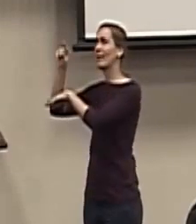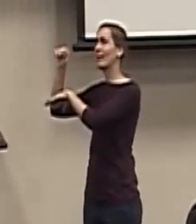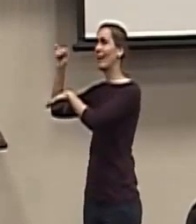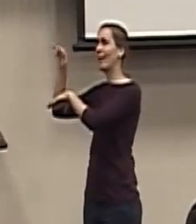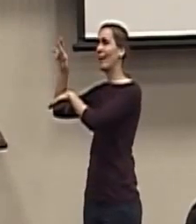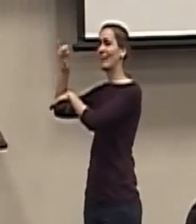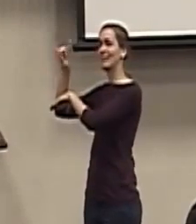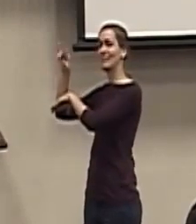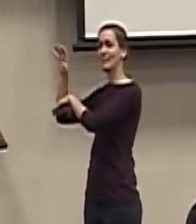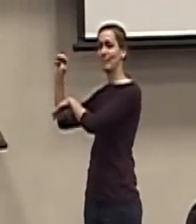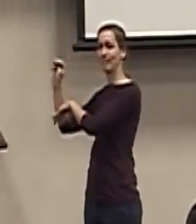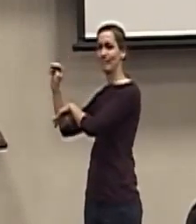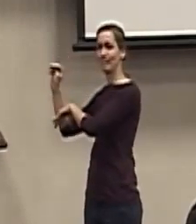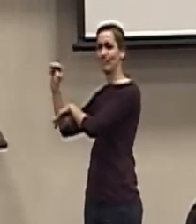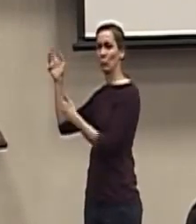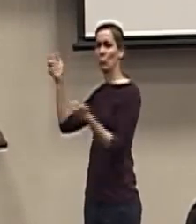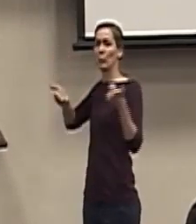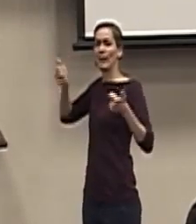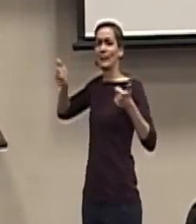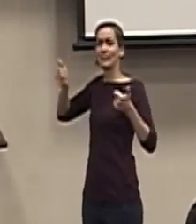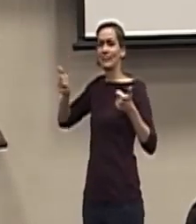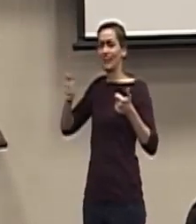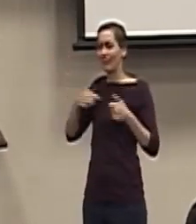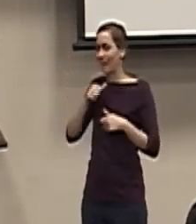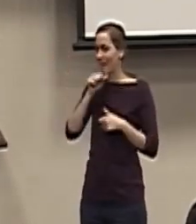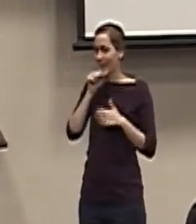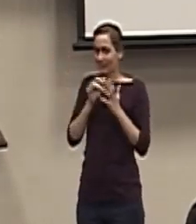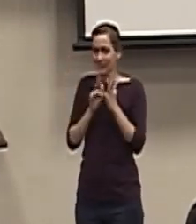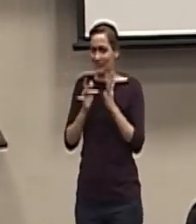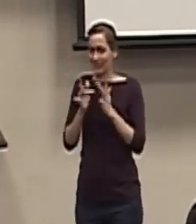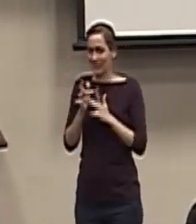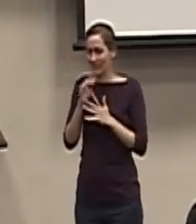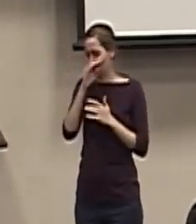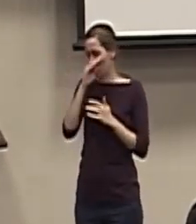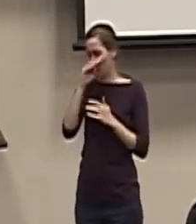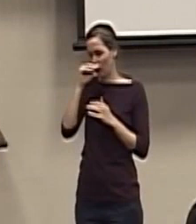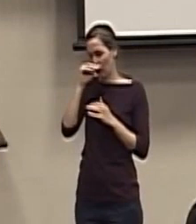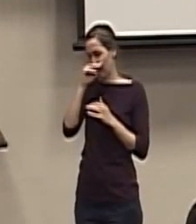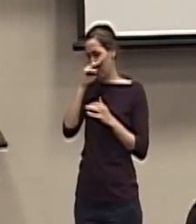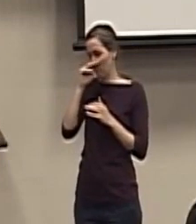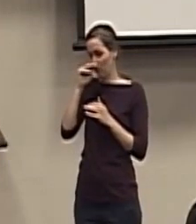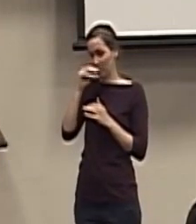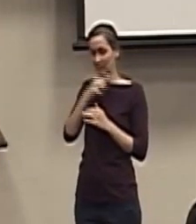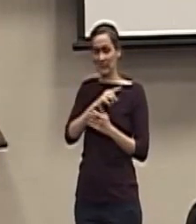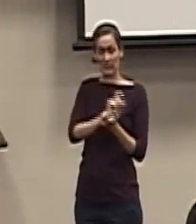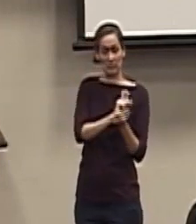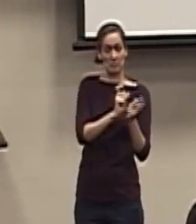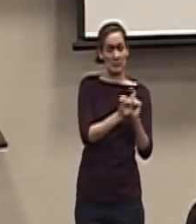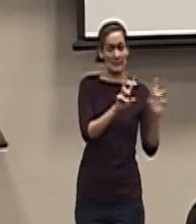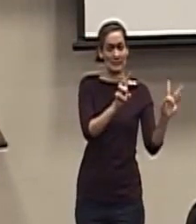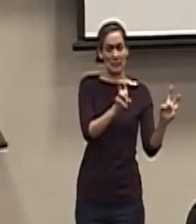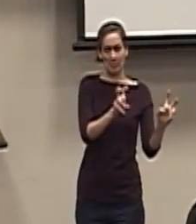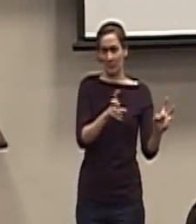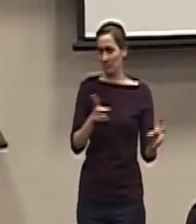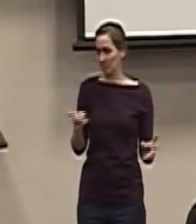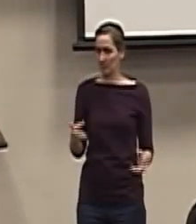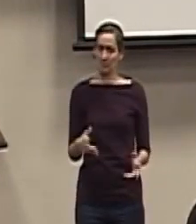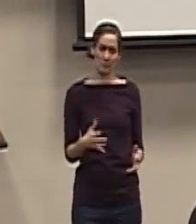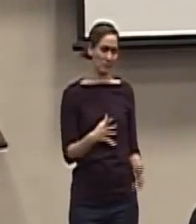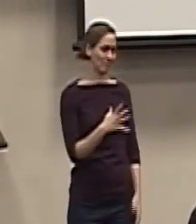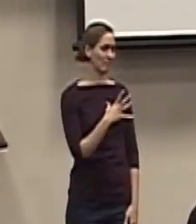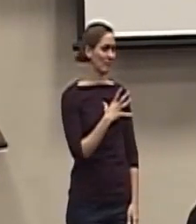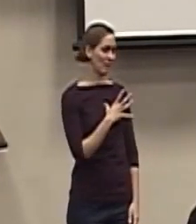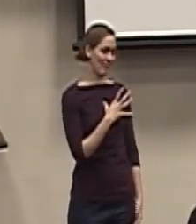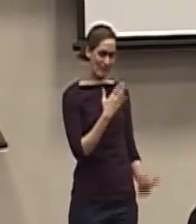You know what I love about Jesus in this moment? She changes the subject and he lets her do it. That's